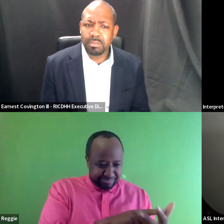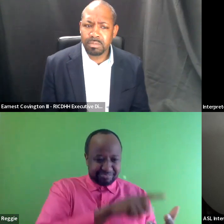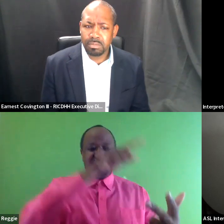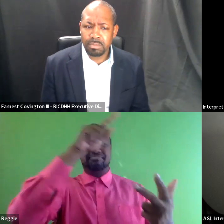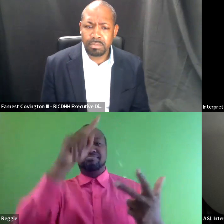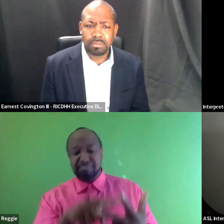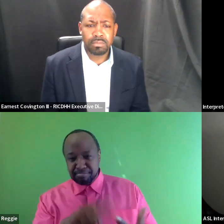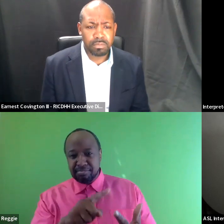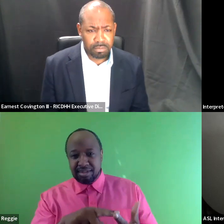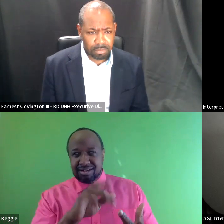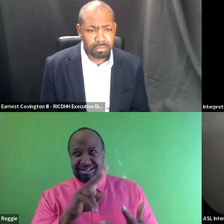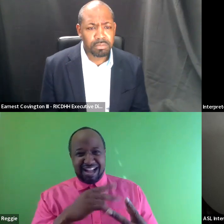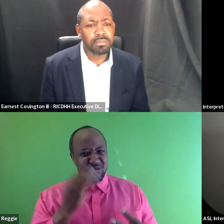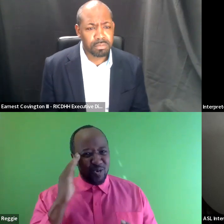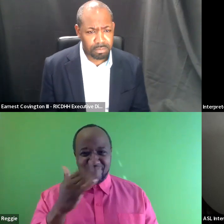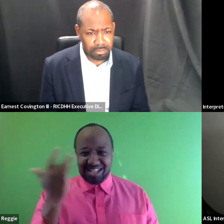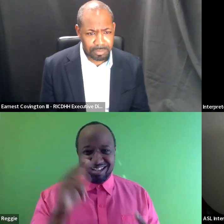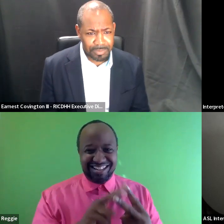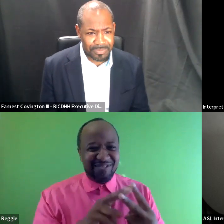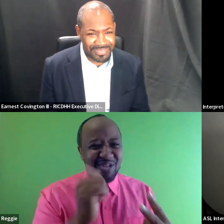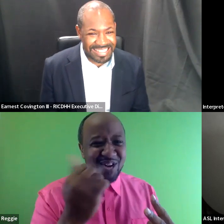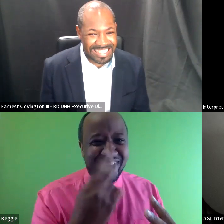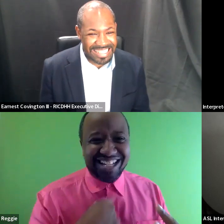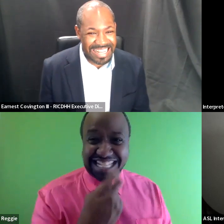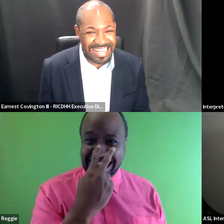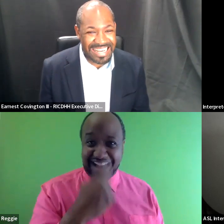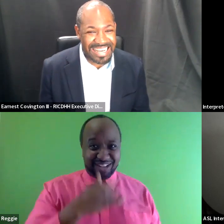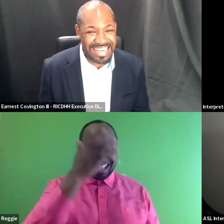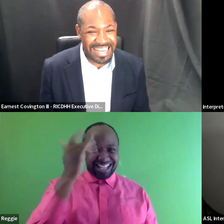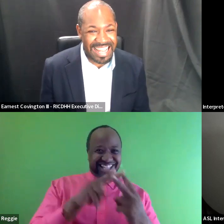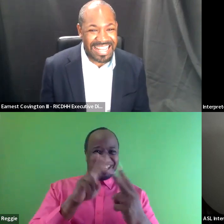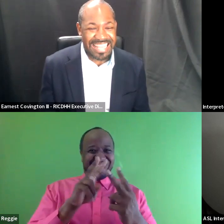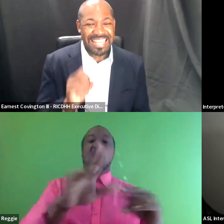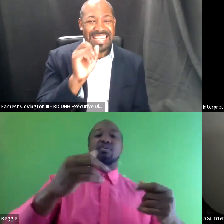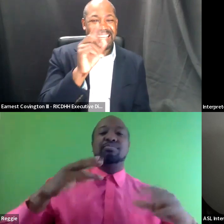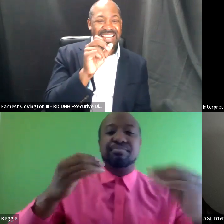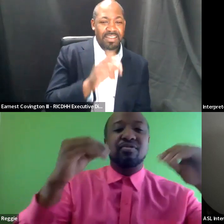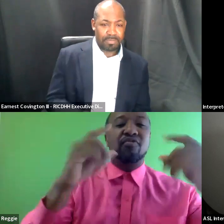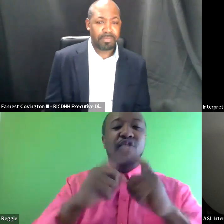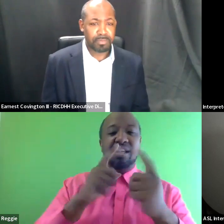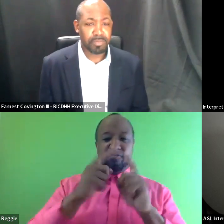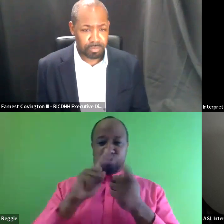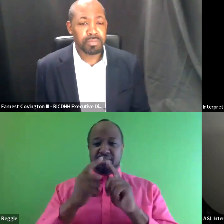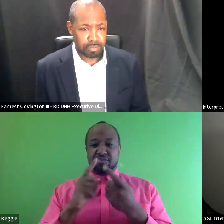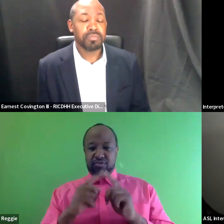you. So that's one that I believe was race. The other two, oh my God.